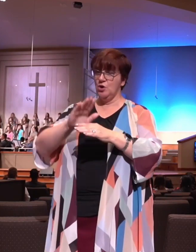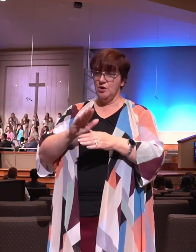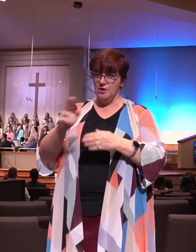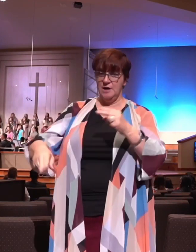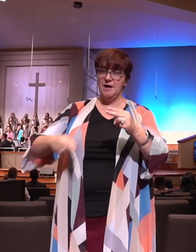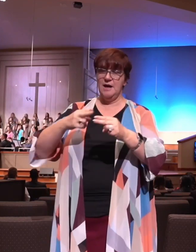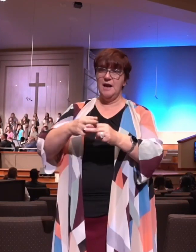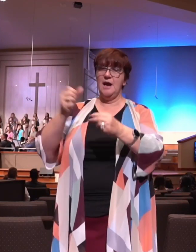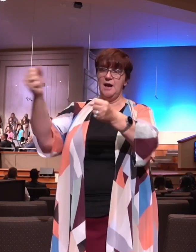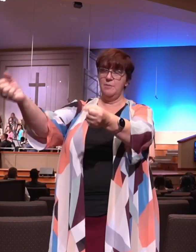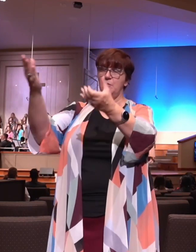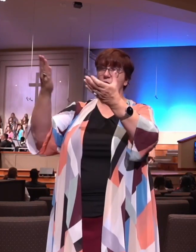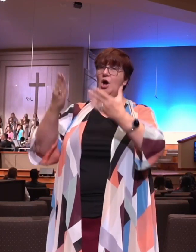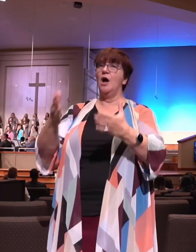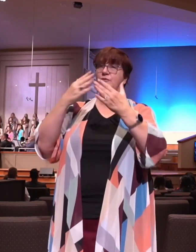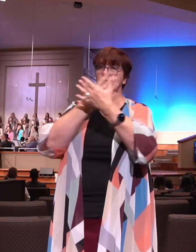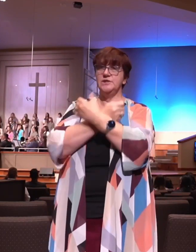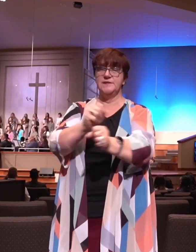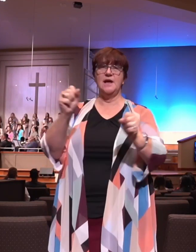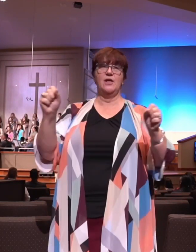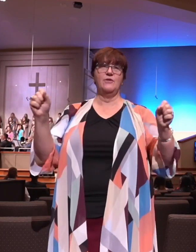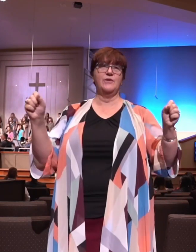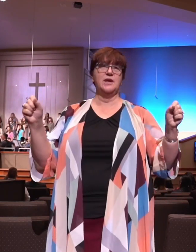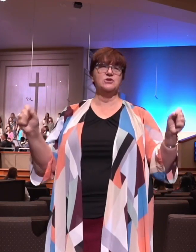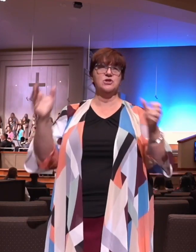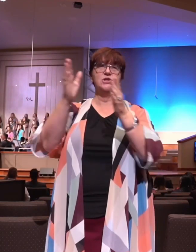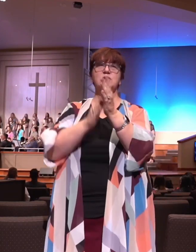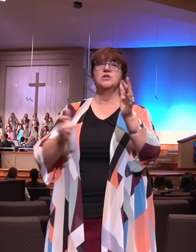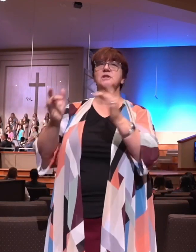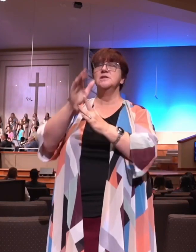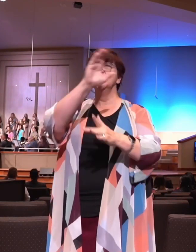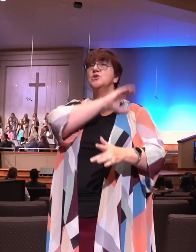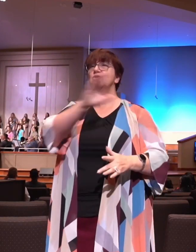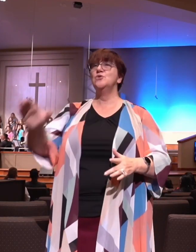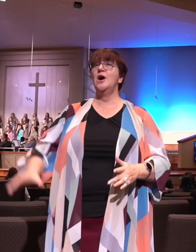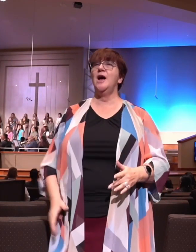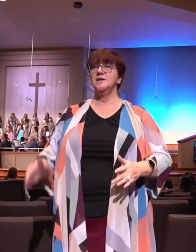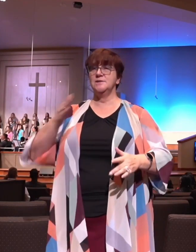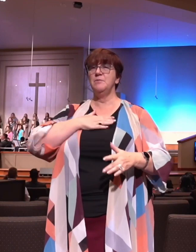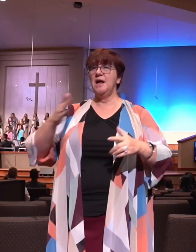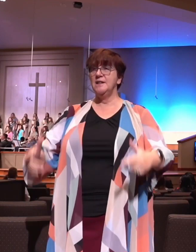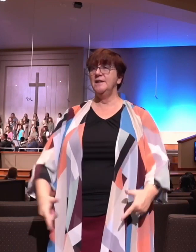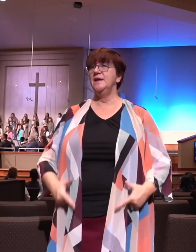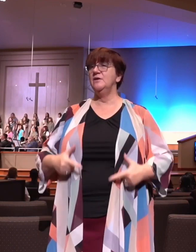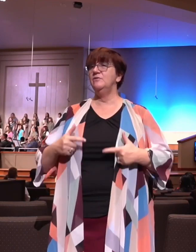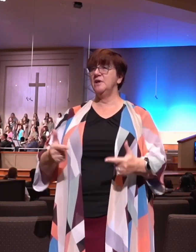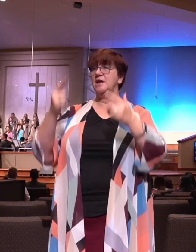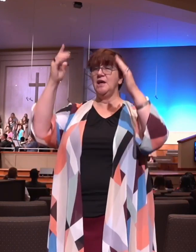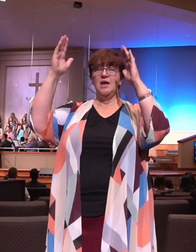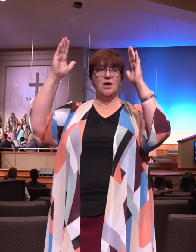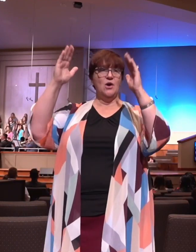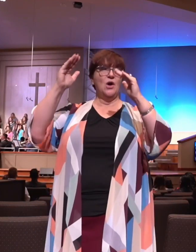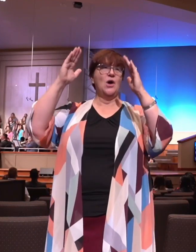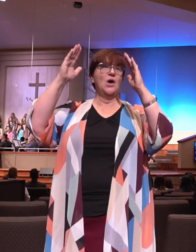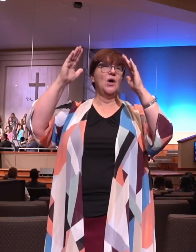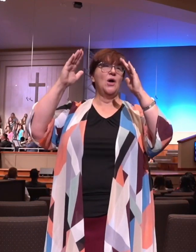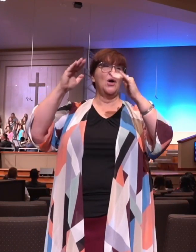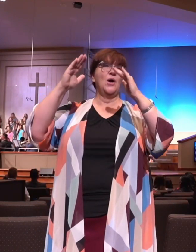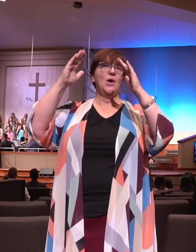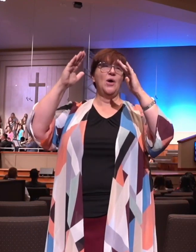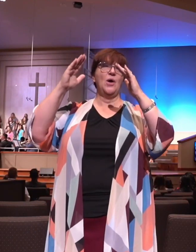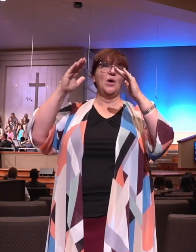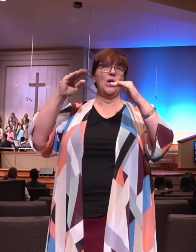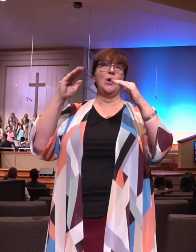salvation in your name. There's salvation Christ, my living hope.